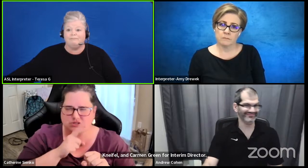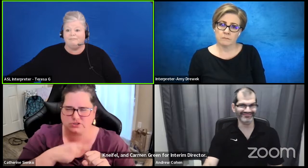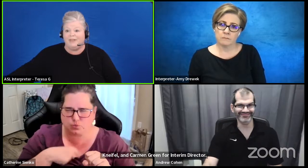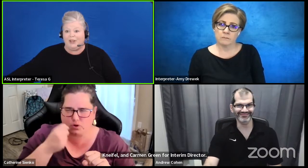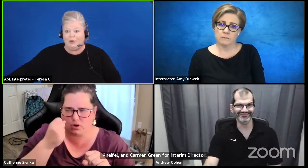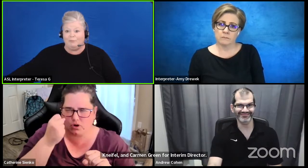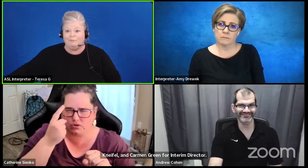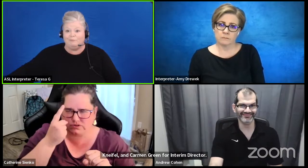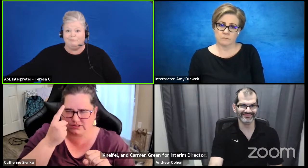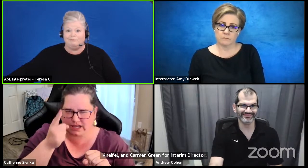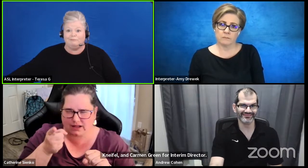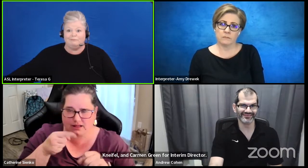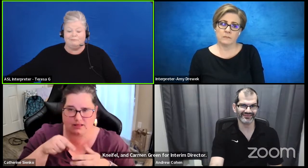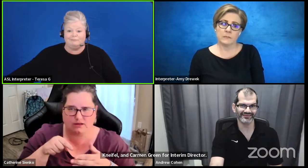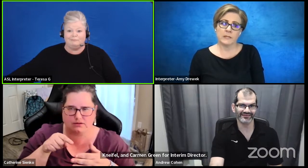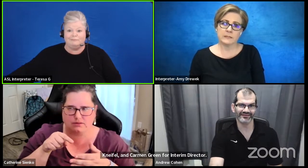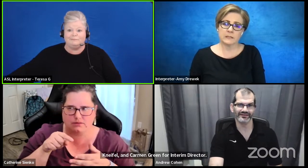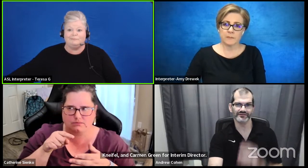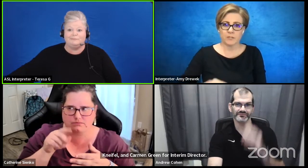Thank you.